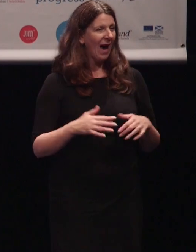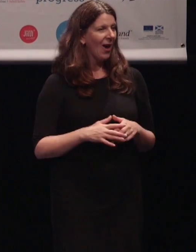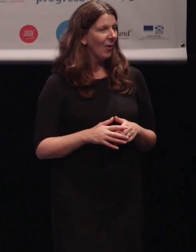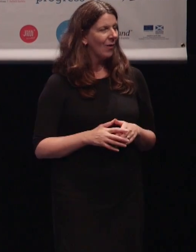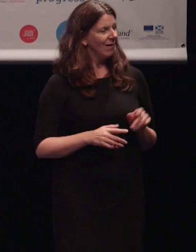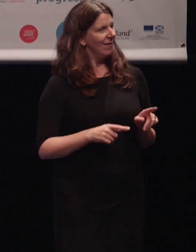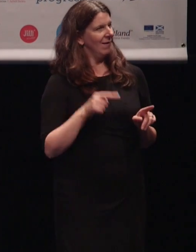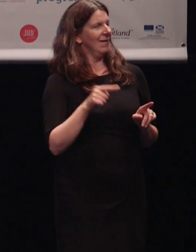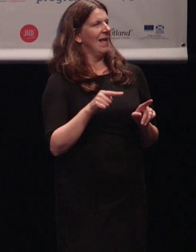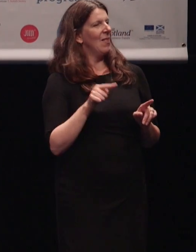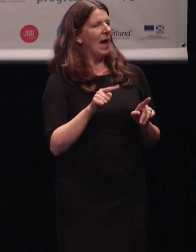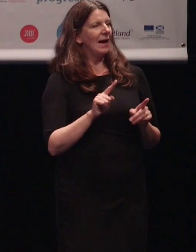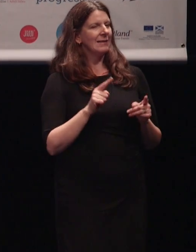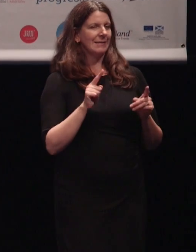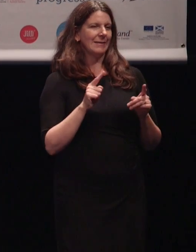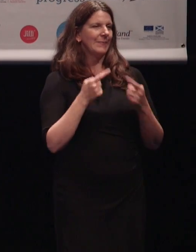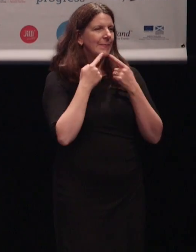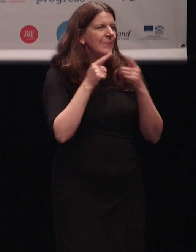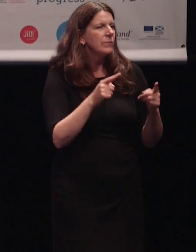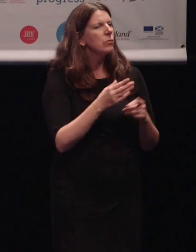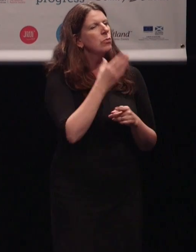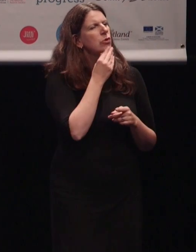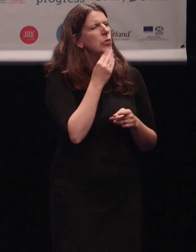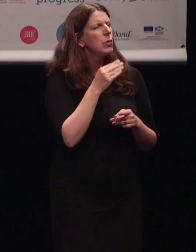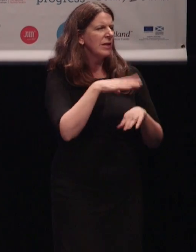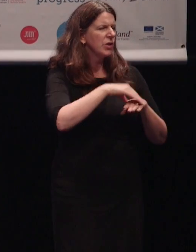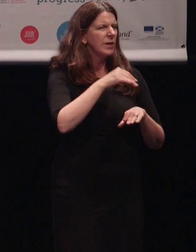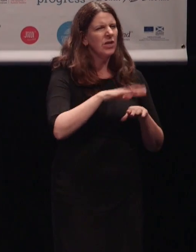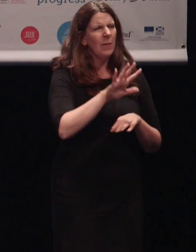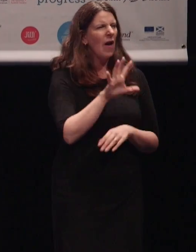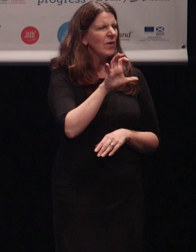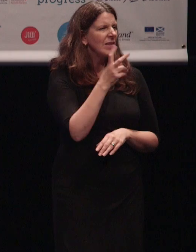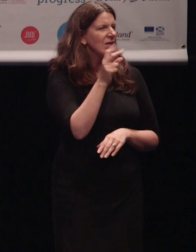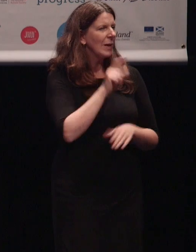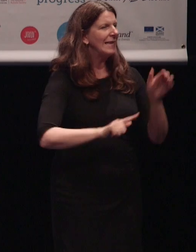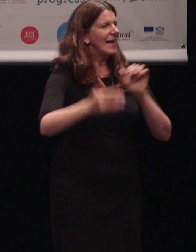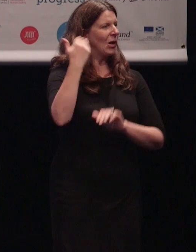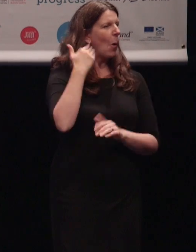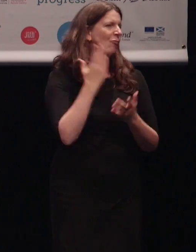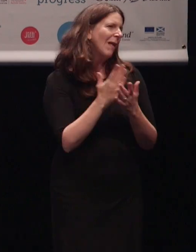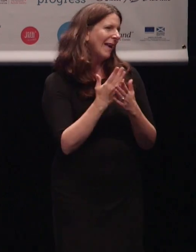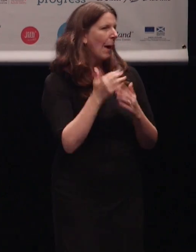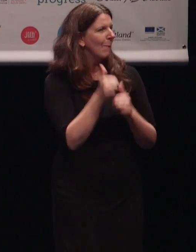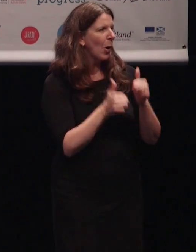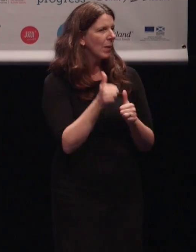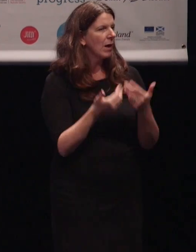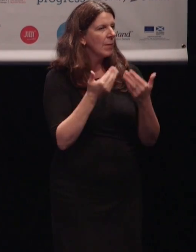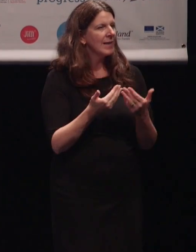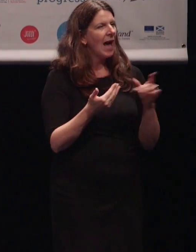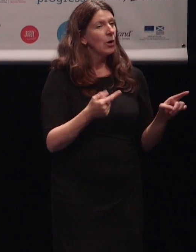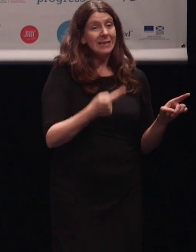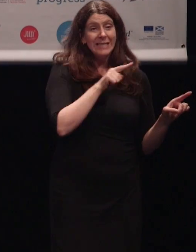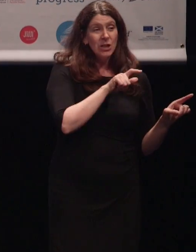that expression in Swedish maybe 15, 20 years ago, but she still uses it, and it's, how was that